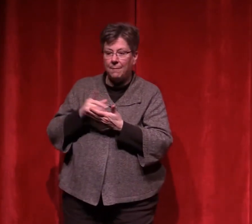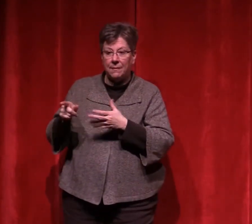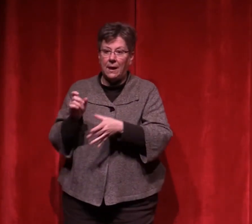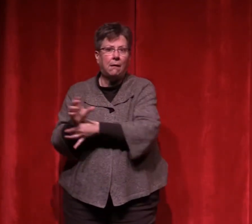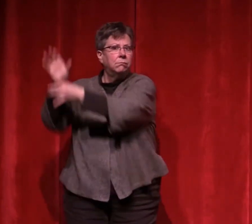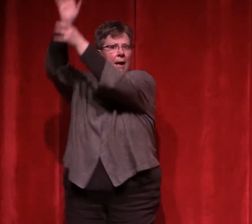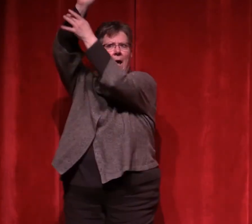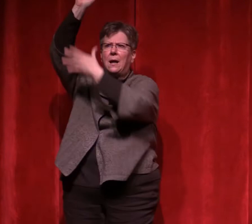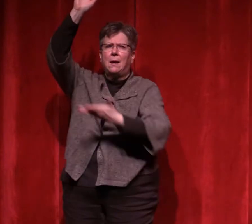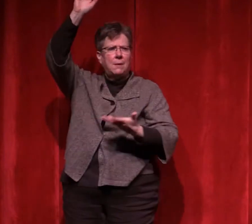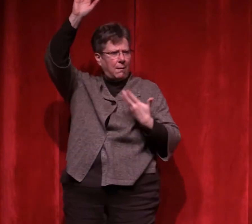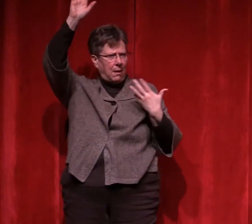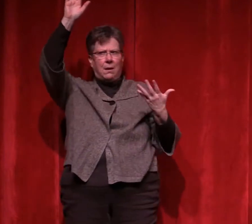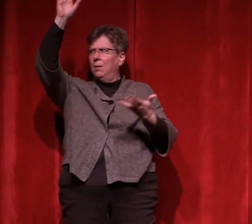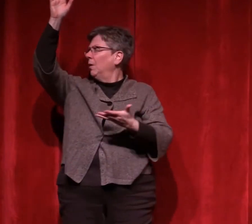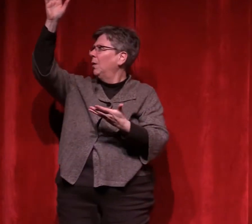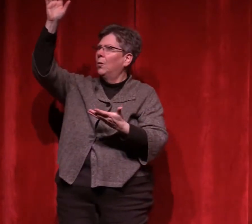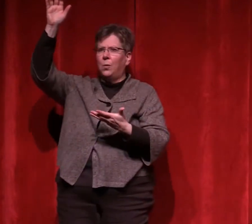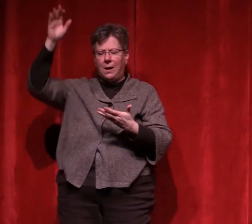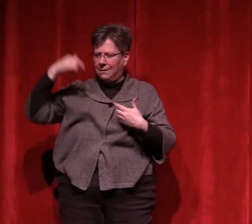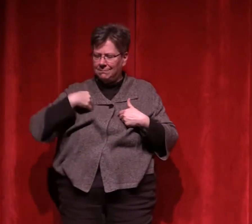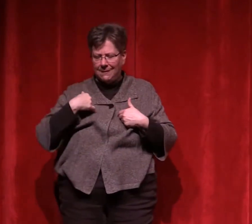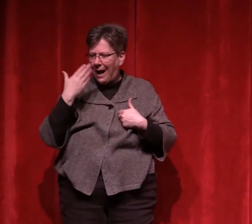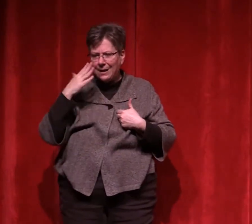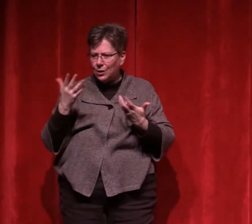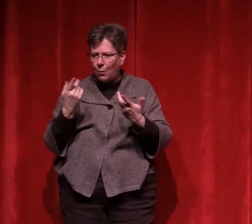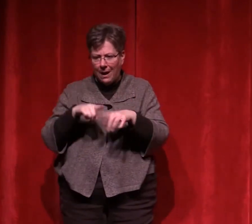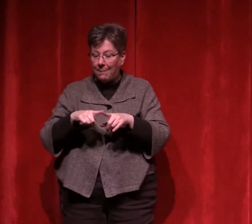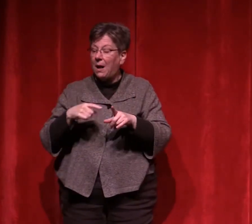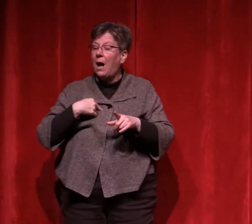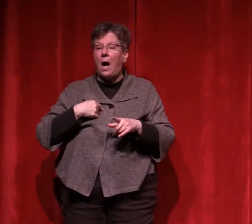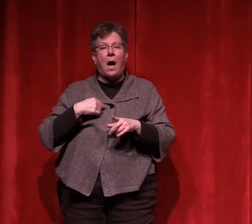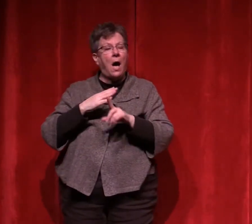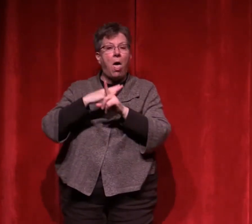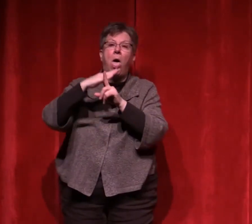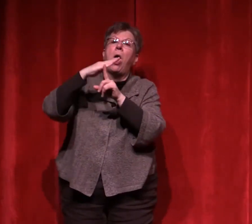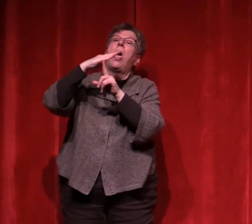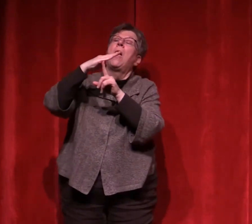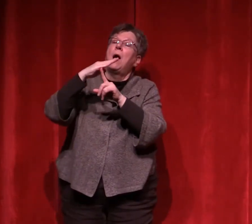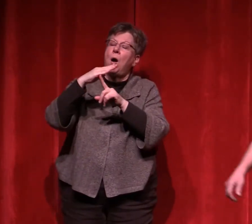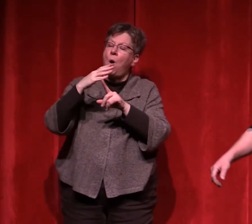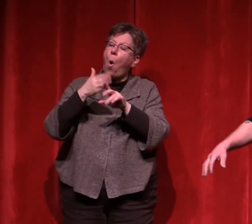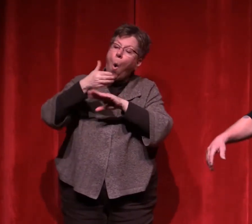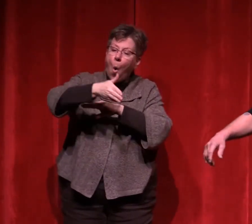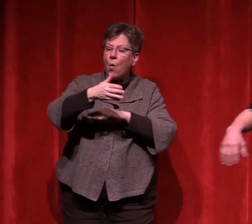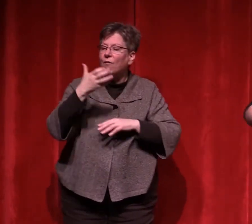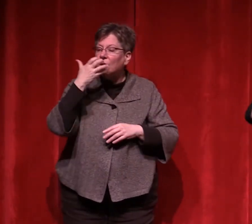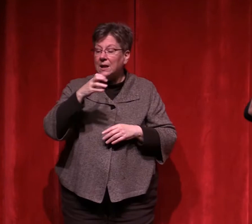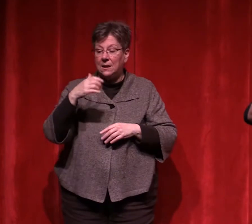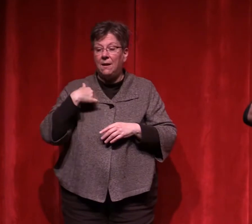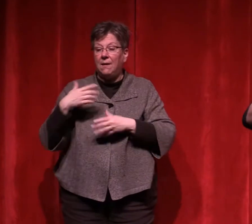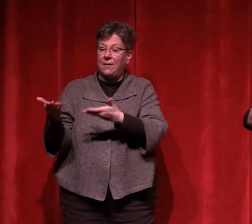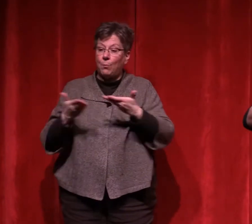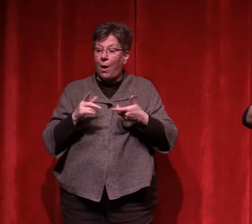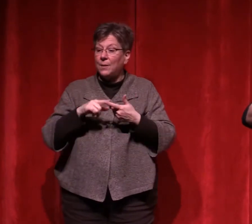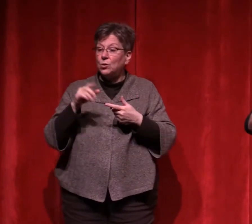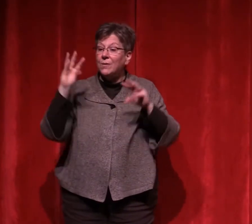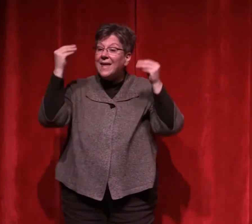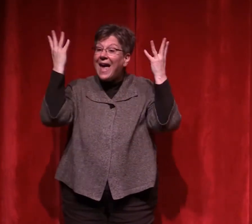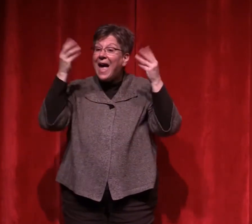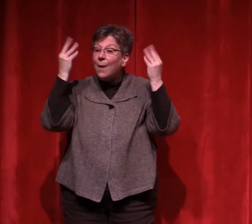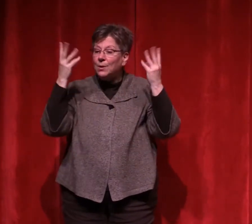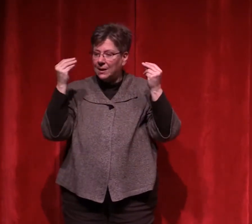happened. Adrenaline and everything. Overheated. I get brought into the ambulance. I'm sitting there with ice packed under